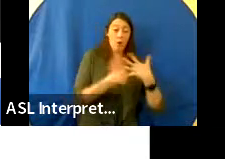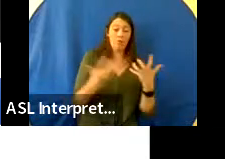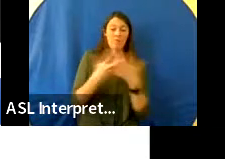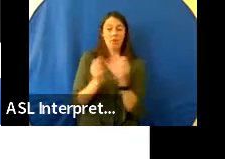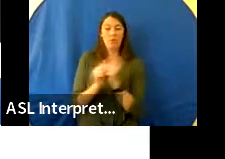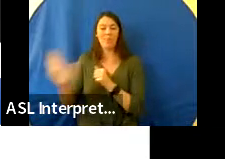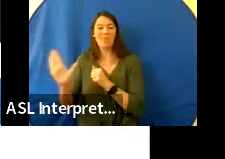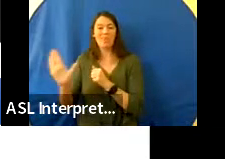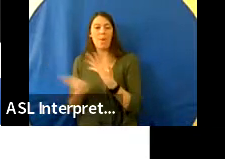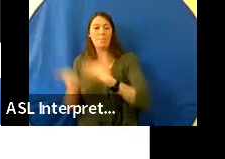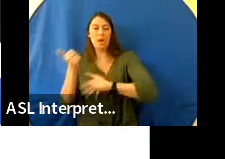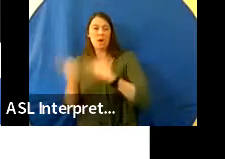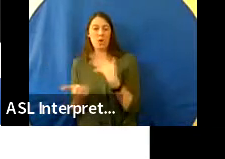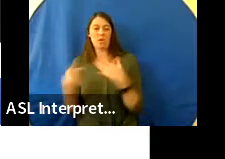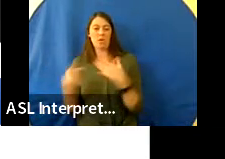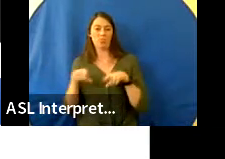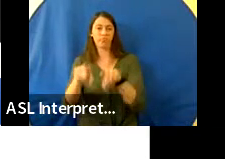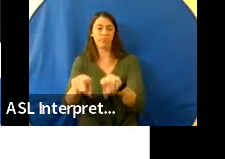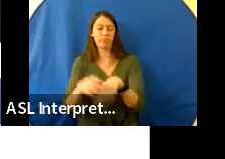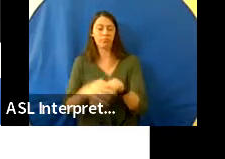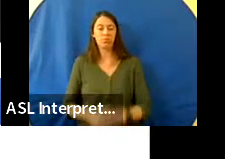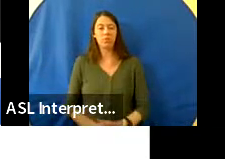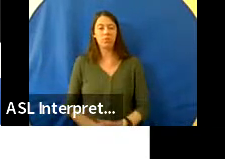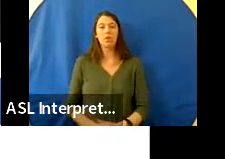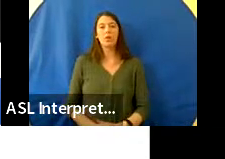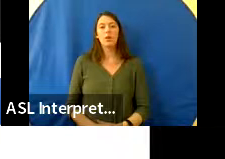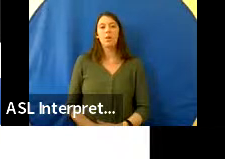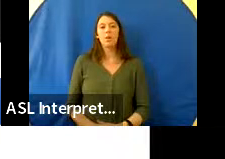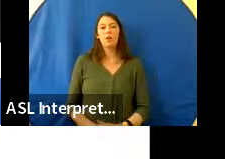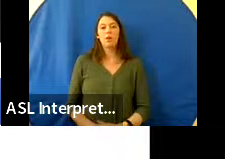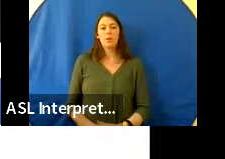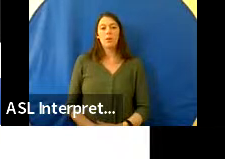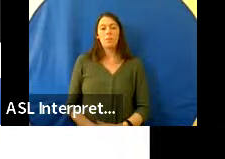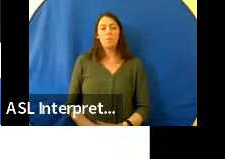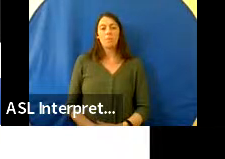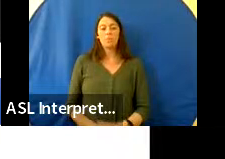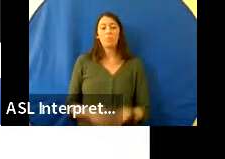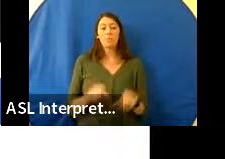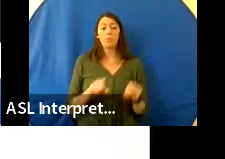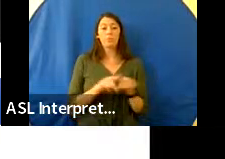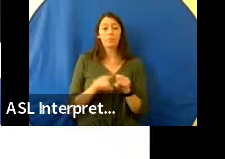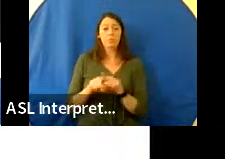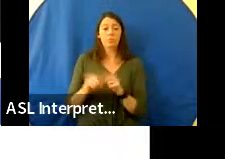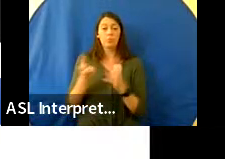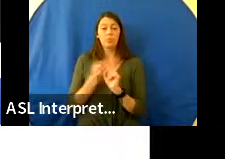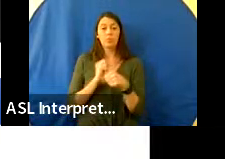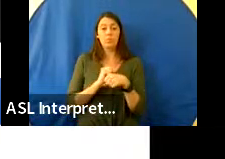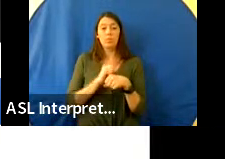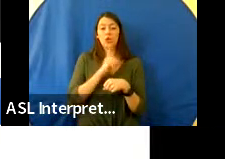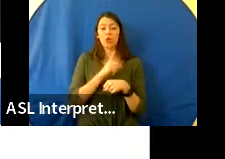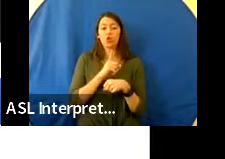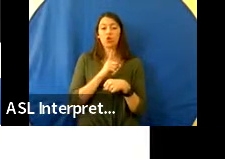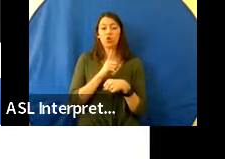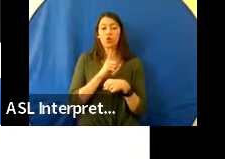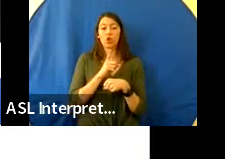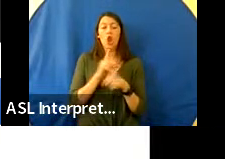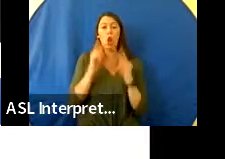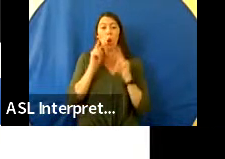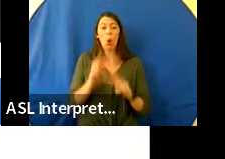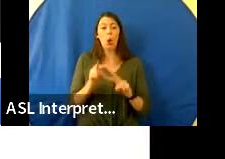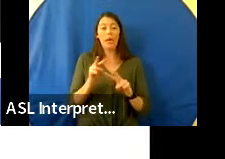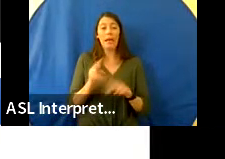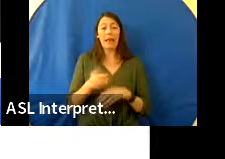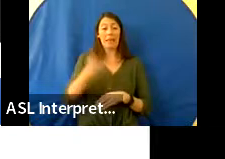make sure we have increased capacity for high-risk settings, which I mentioned a little bit earlier. really looking at those high-risk settings for